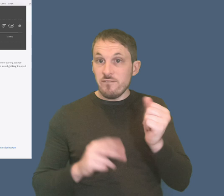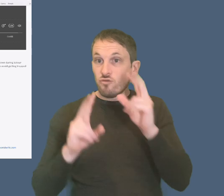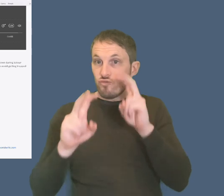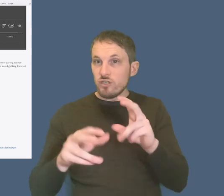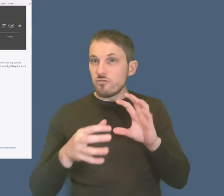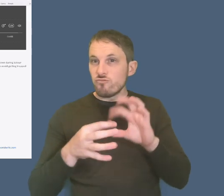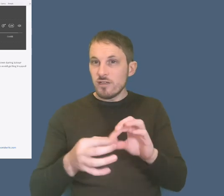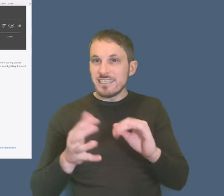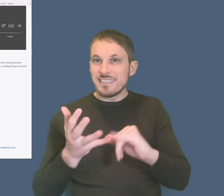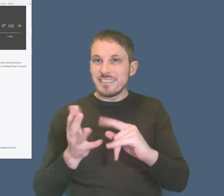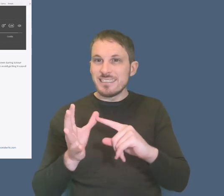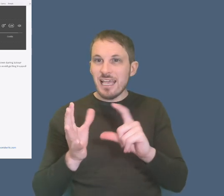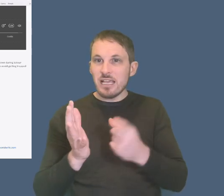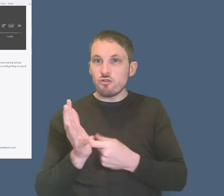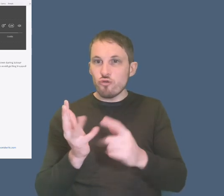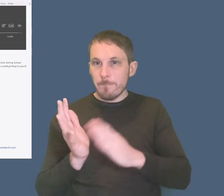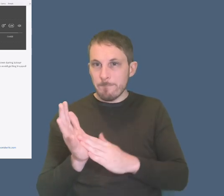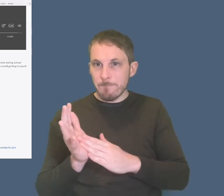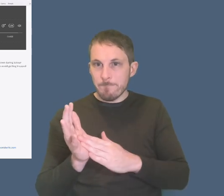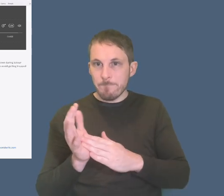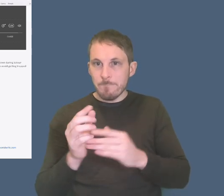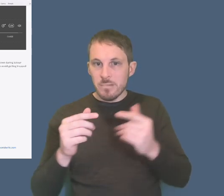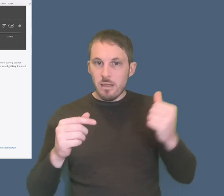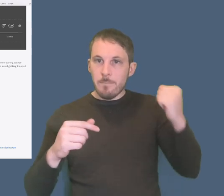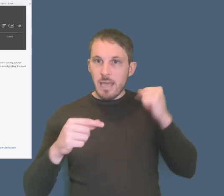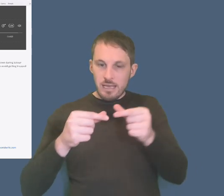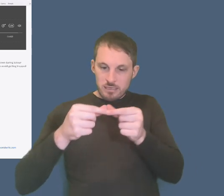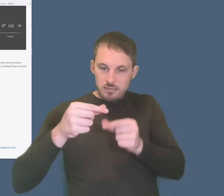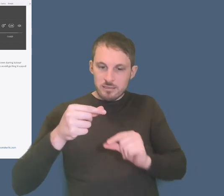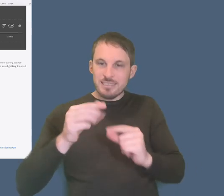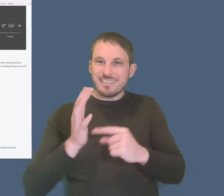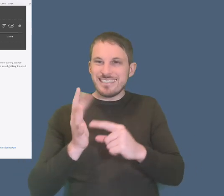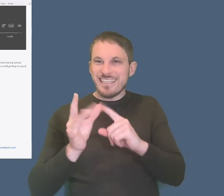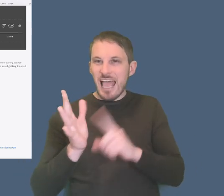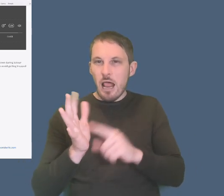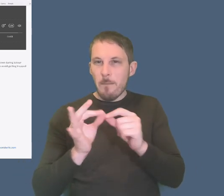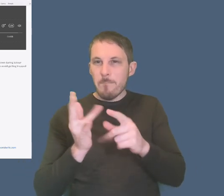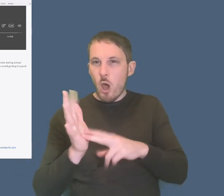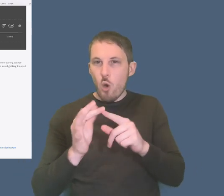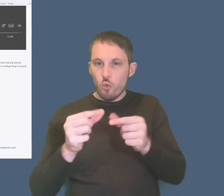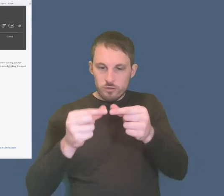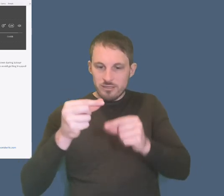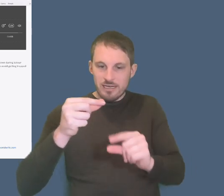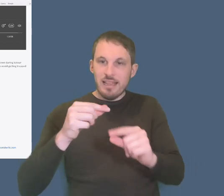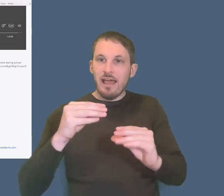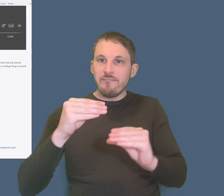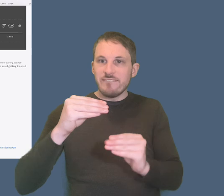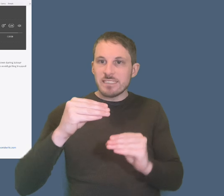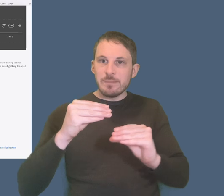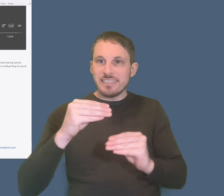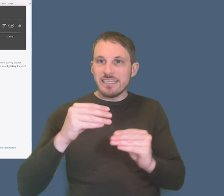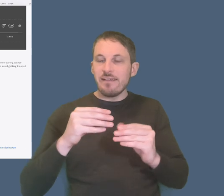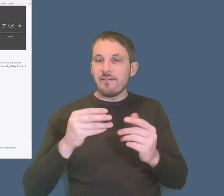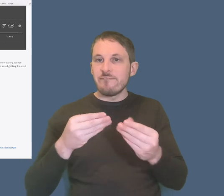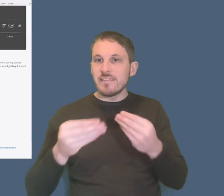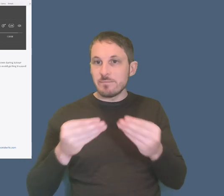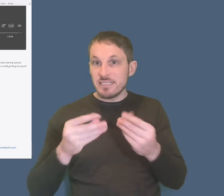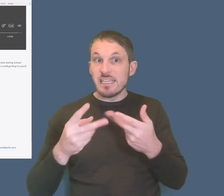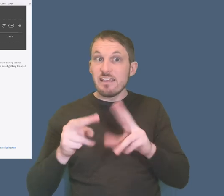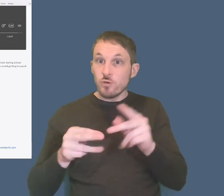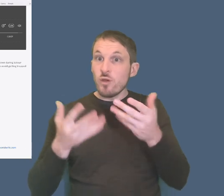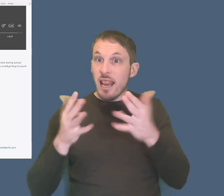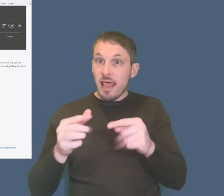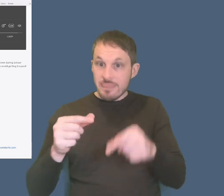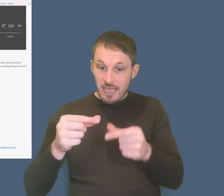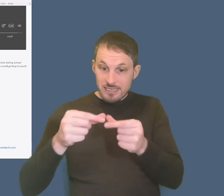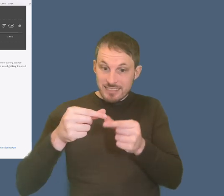call sacrum flexibility. So it's the bony tailbone part of your lower back. So any position that will allow your